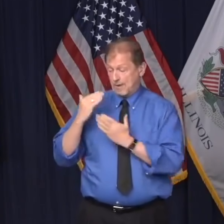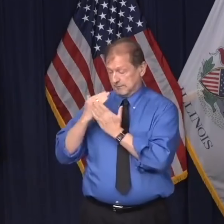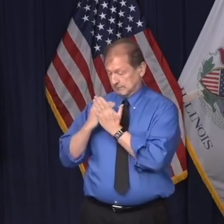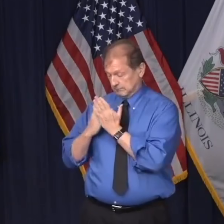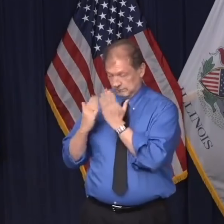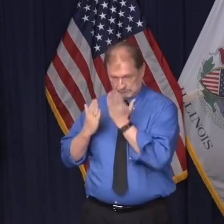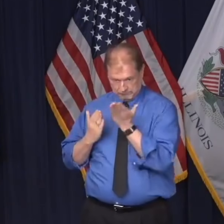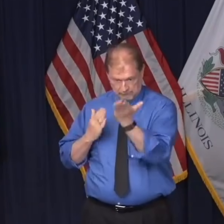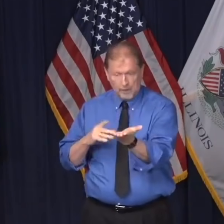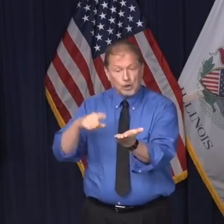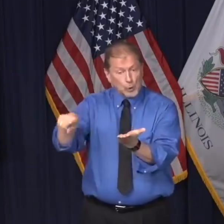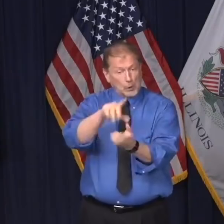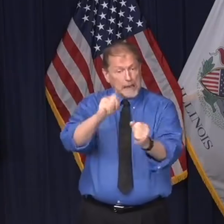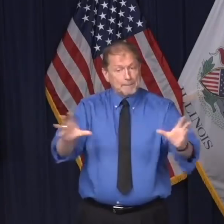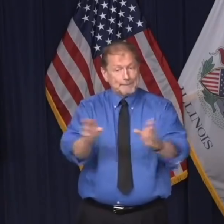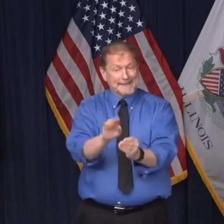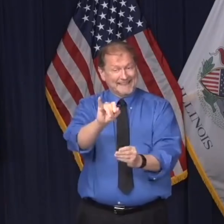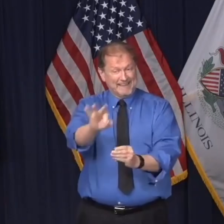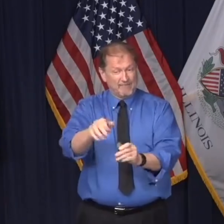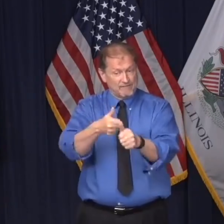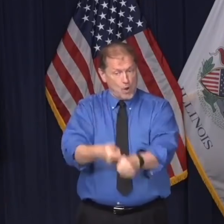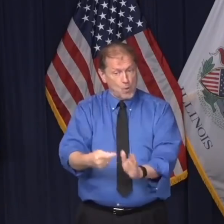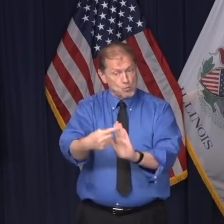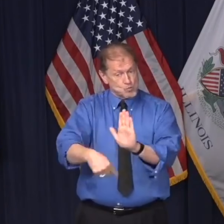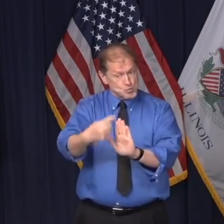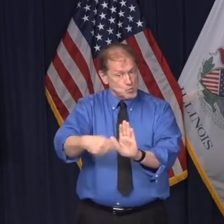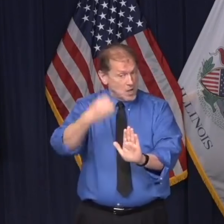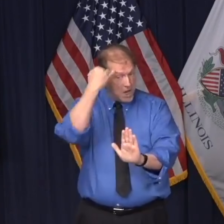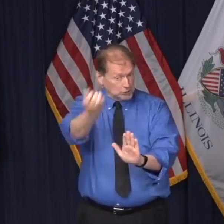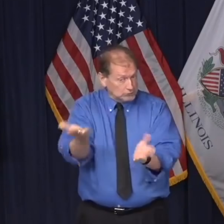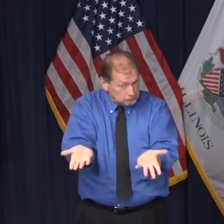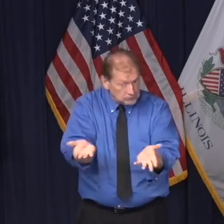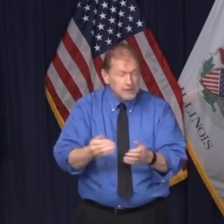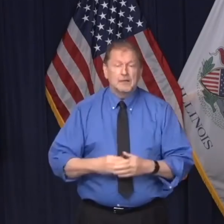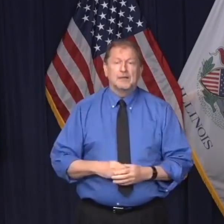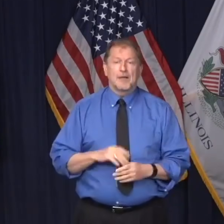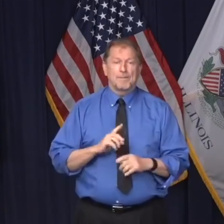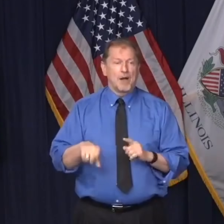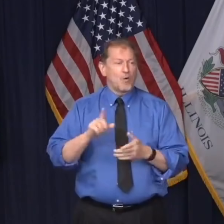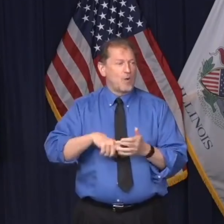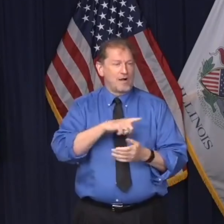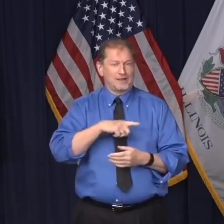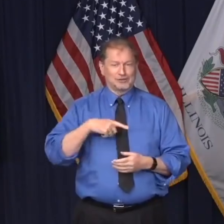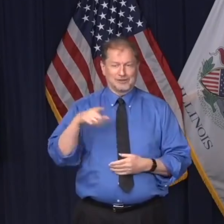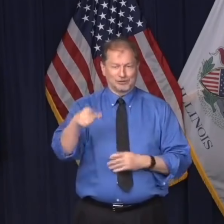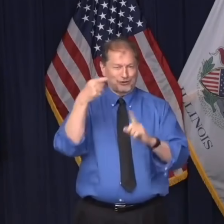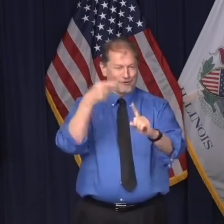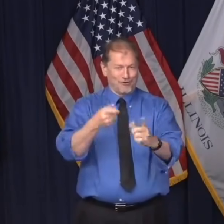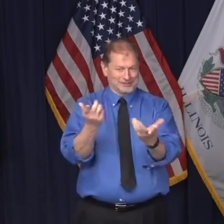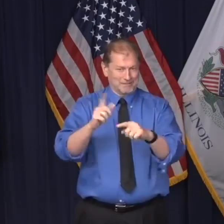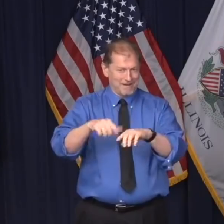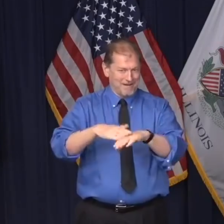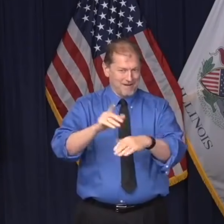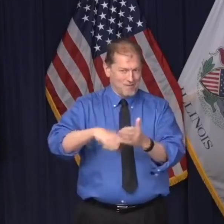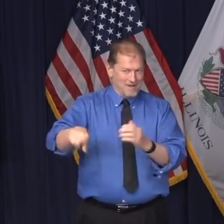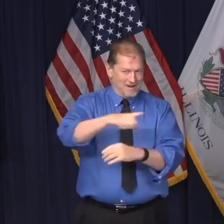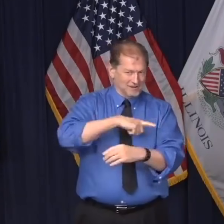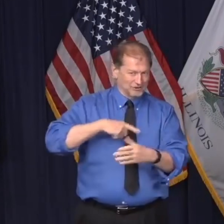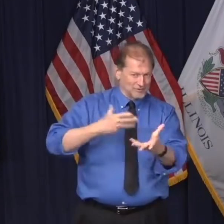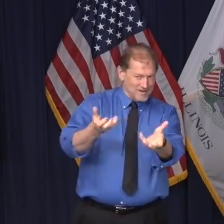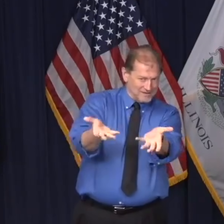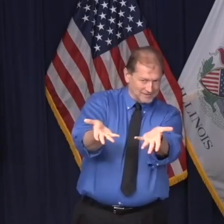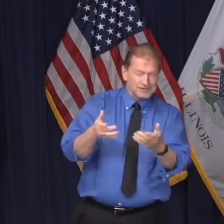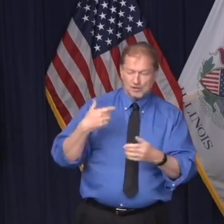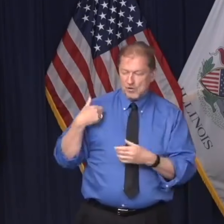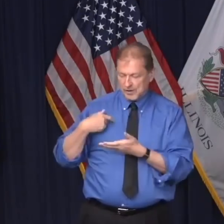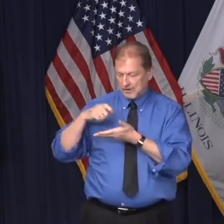of what it could look like, but not knowing the details of how the legislature wants to do this, it's hard for guidelines really